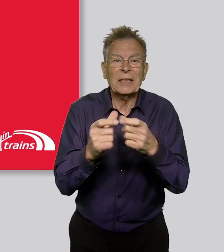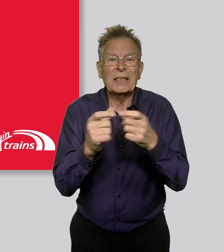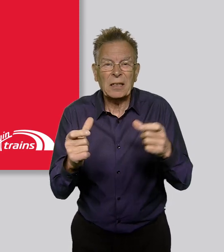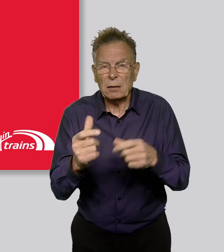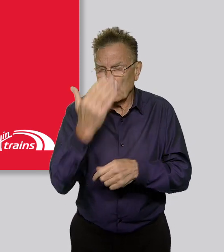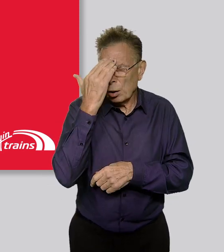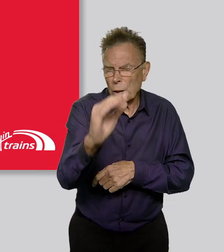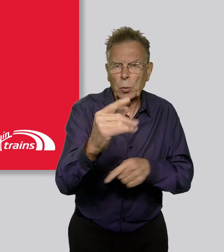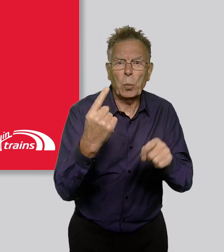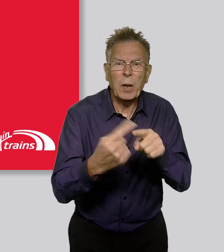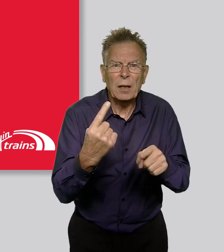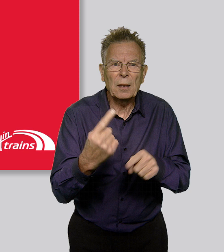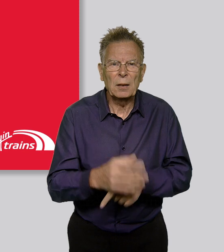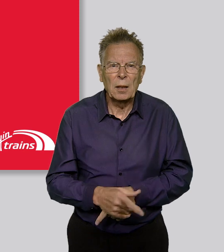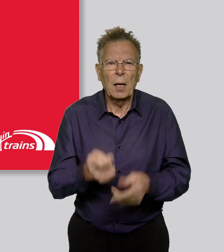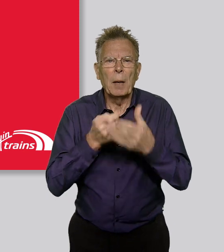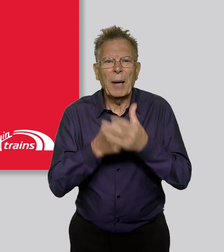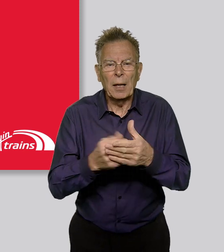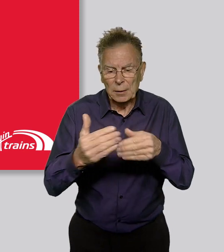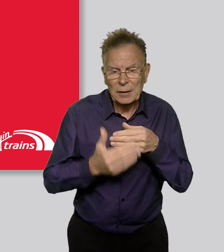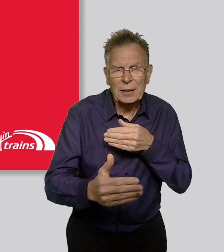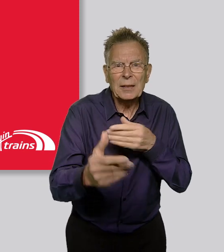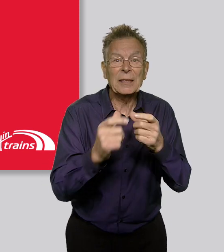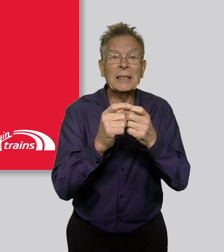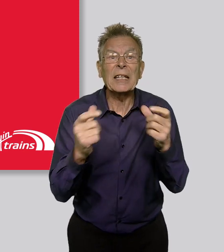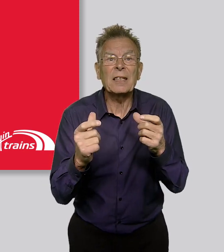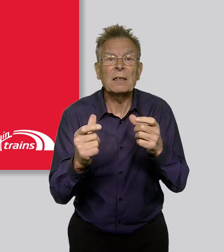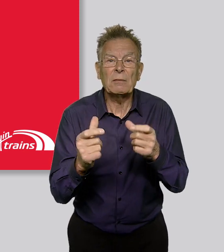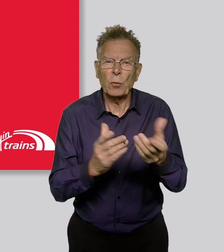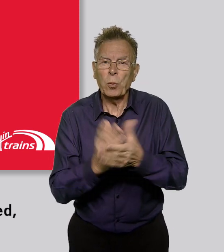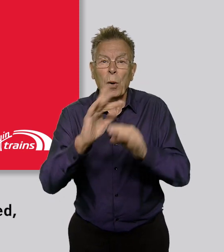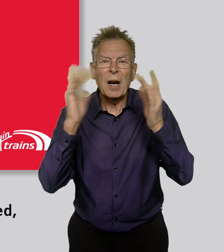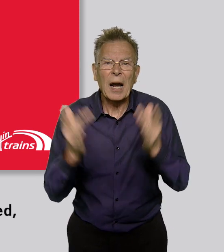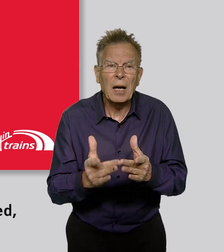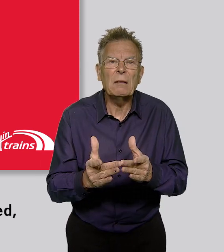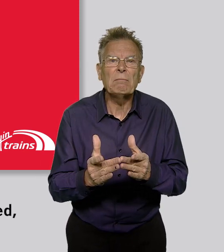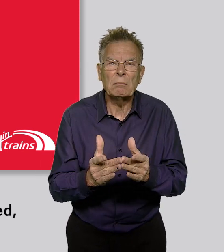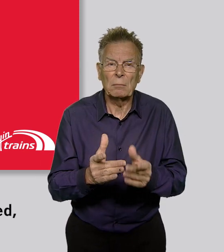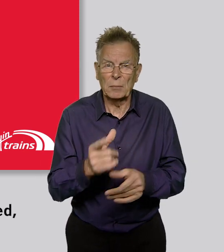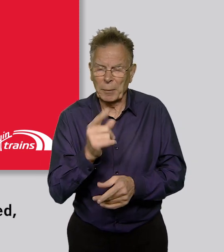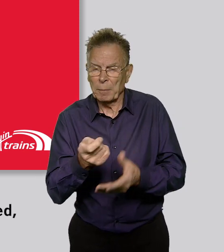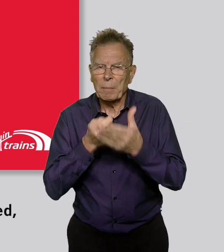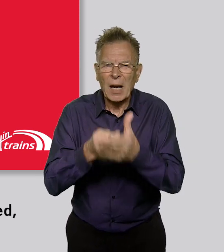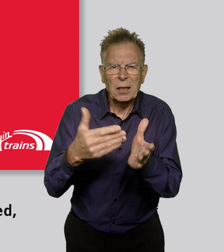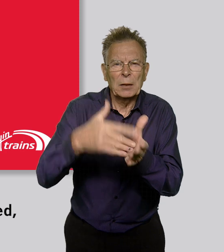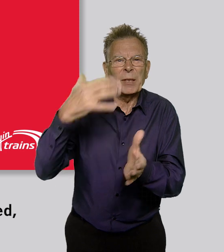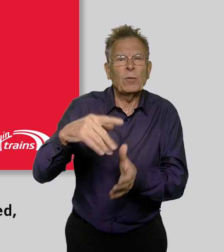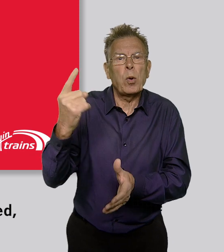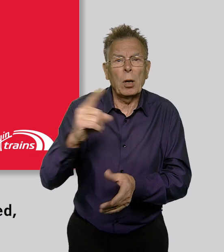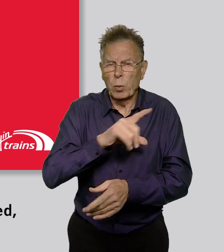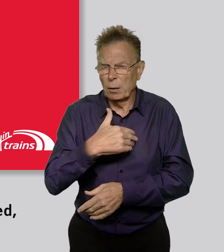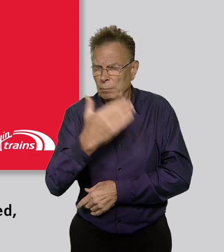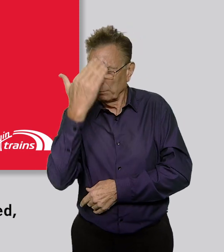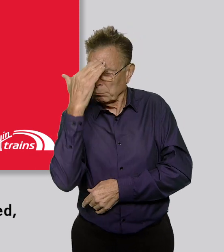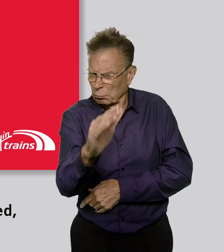can also set up ticket alerts in seconds, buy your season tickets online, and if you end up choosing a more